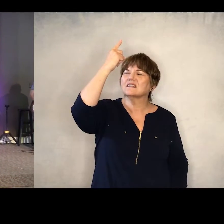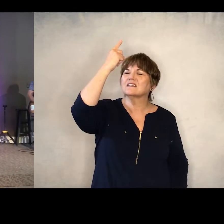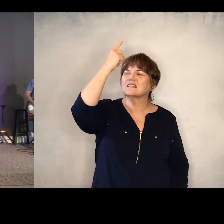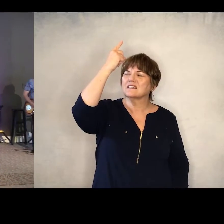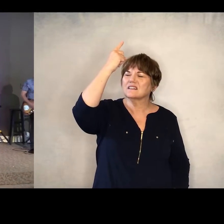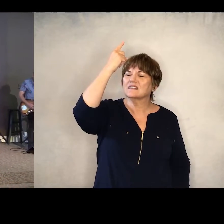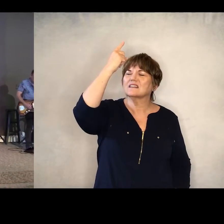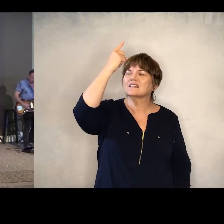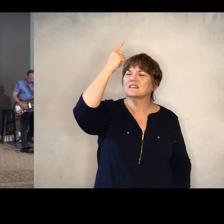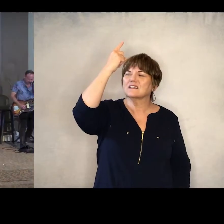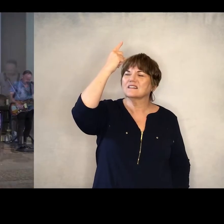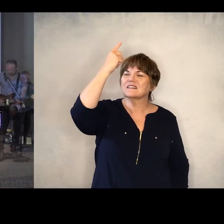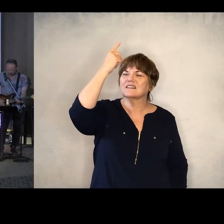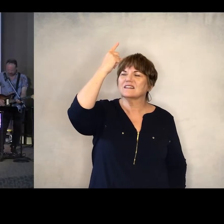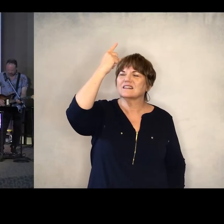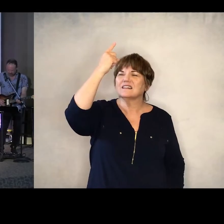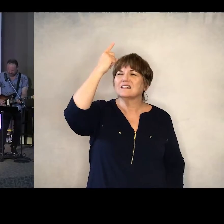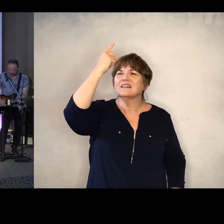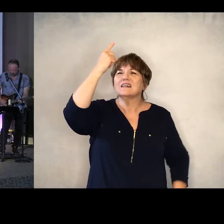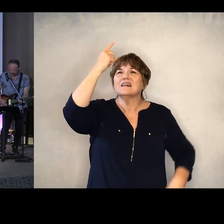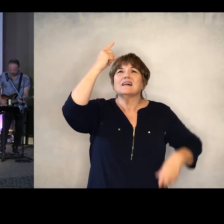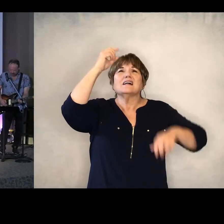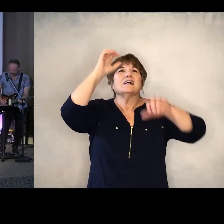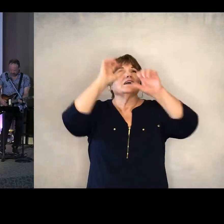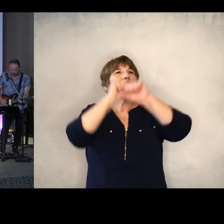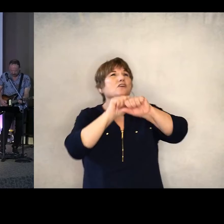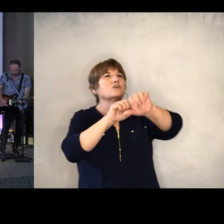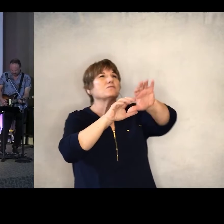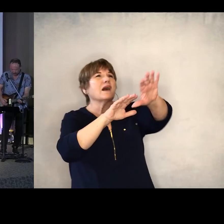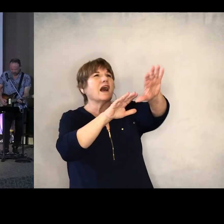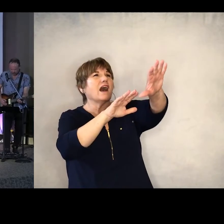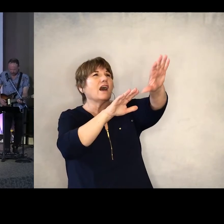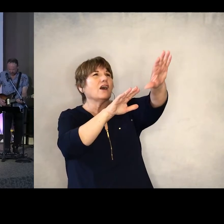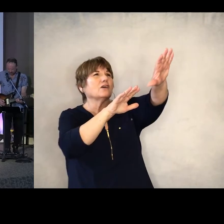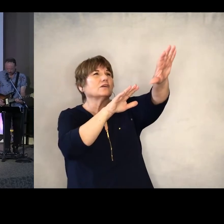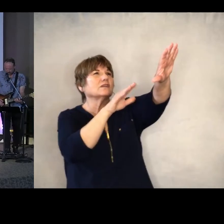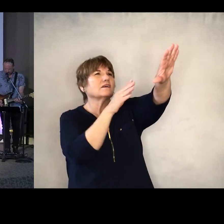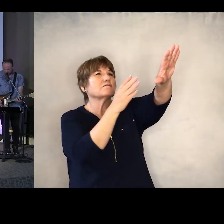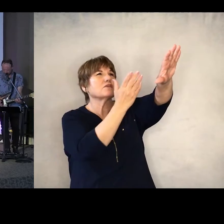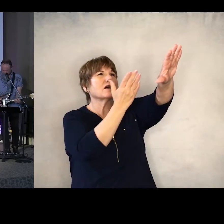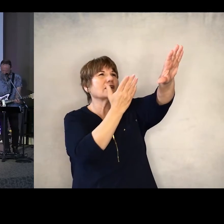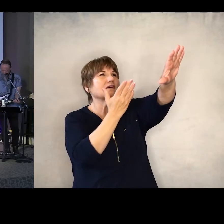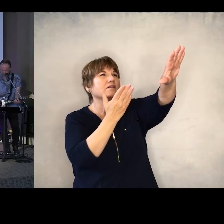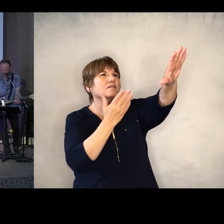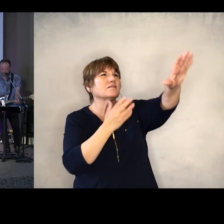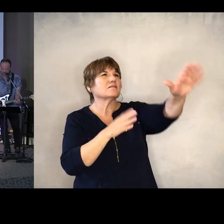and this mountain that's in front of me